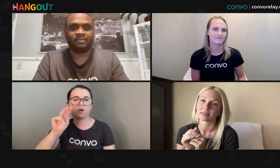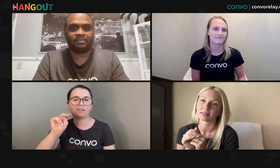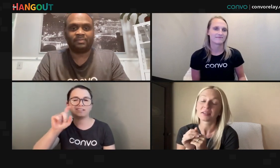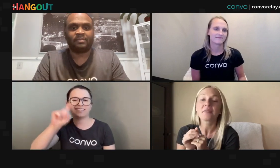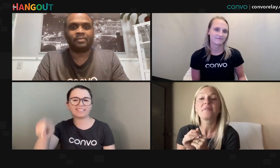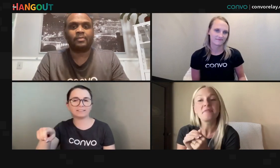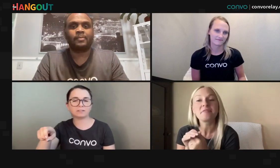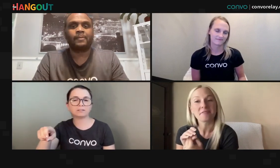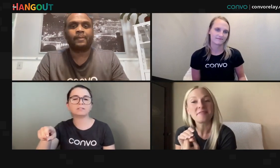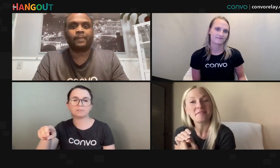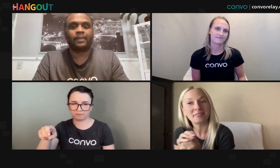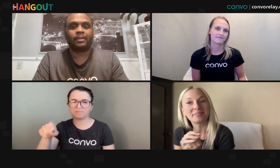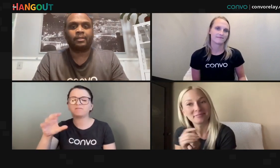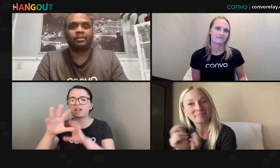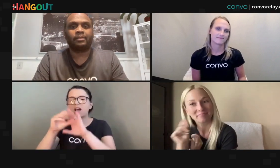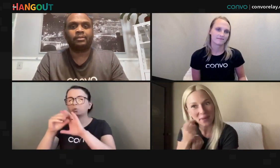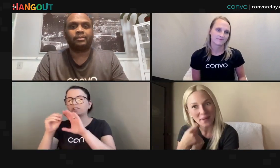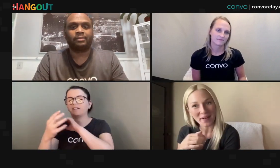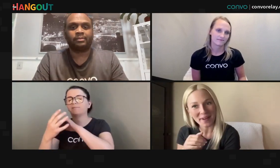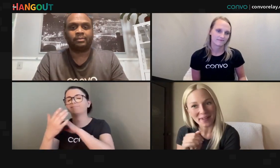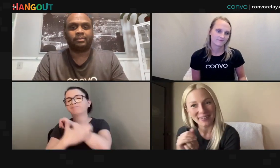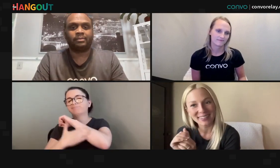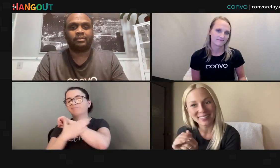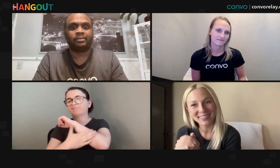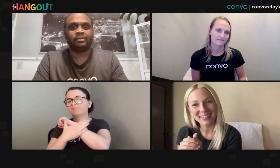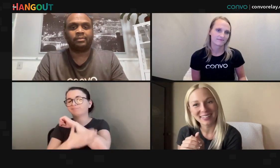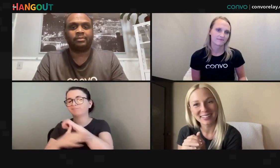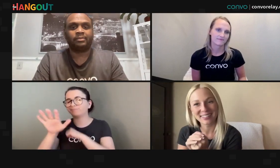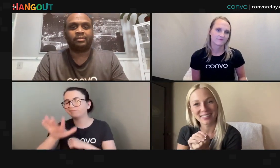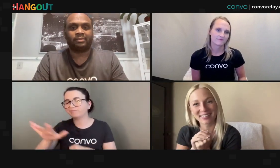Austin, Texas.